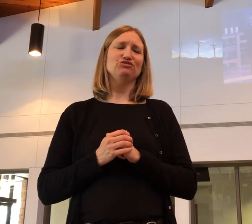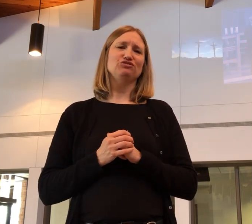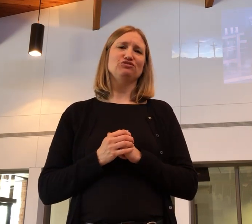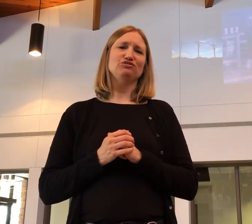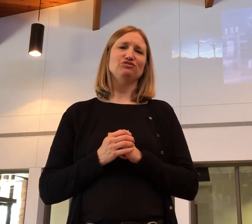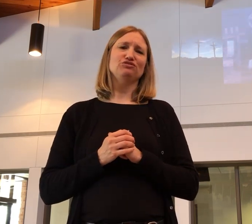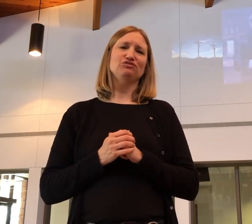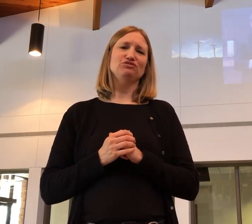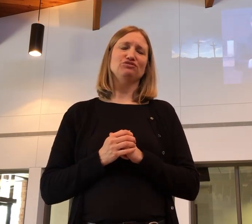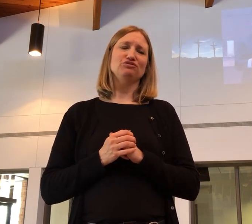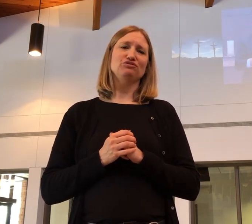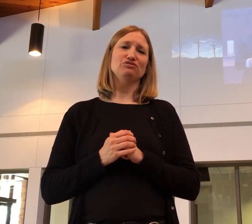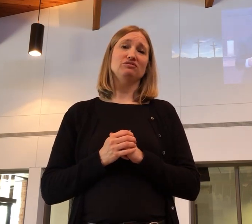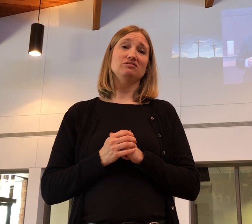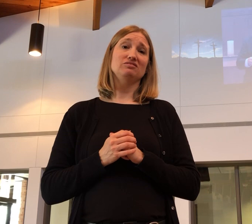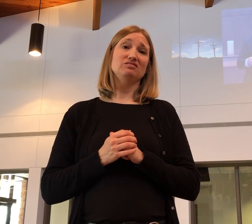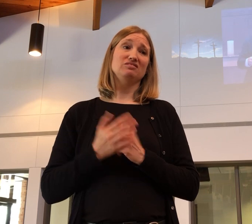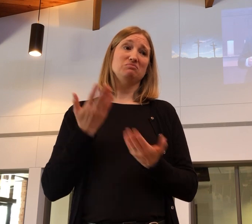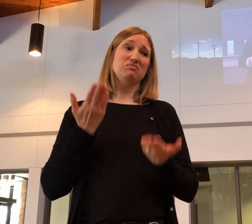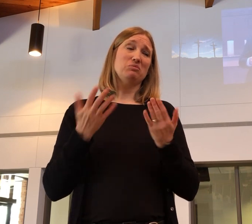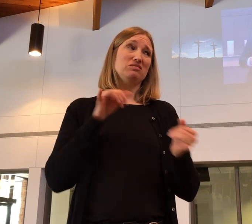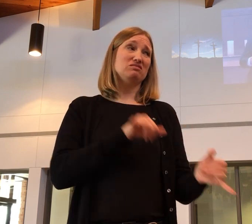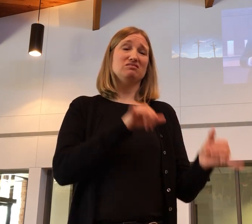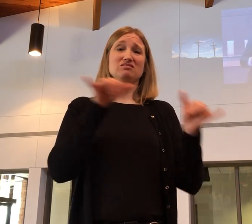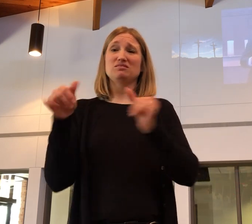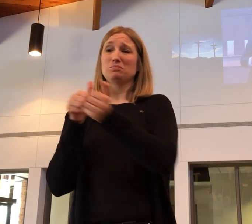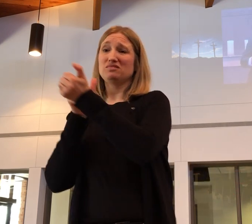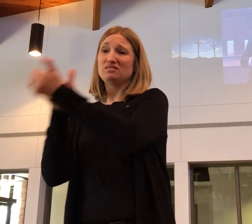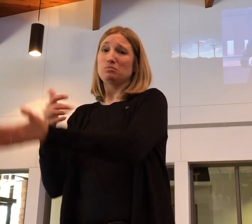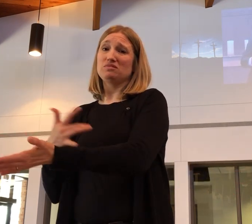Maybe just as the disciples felt